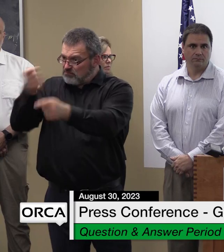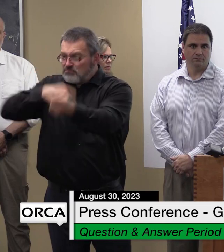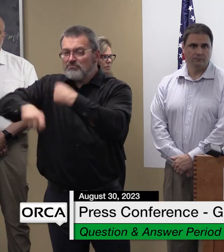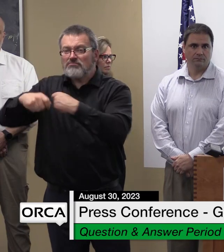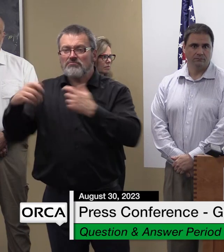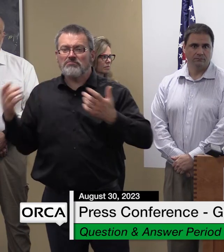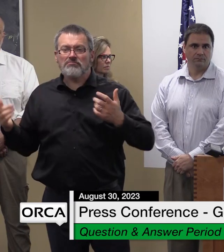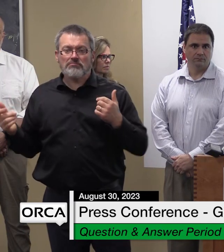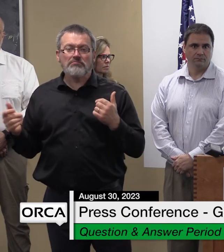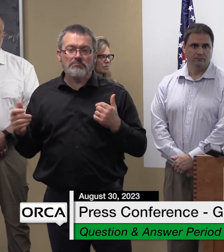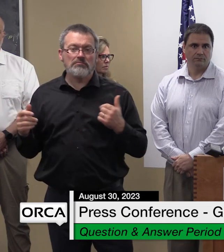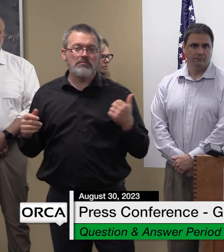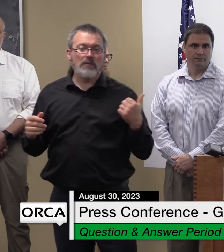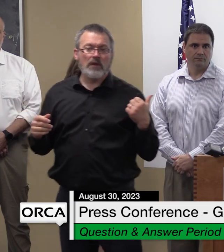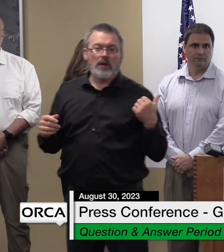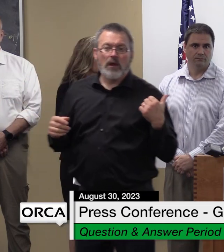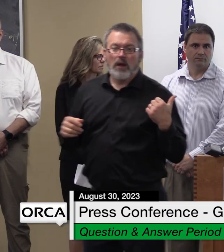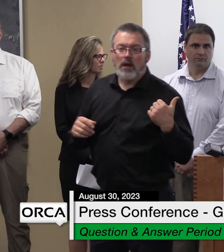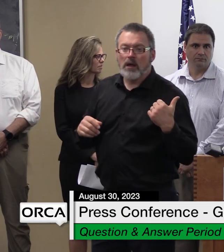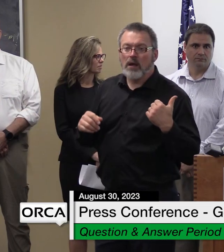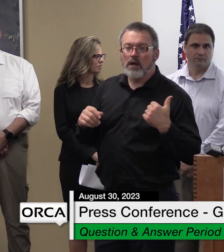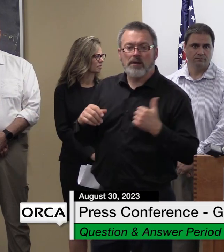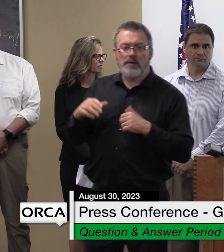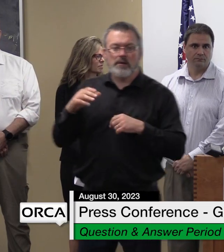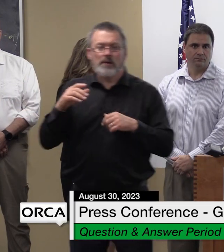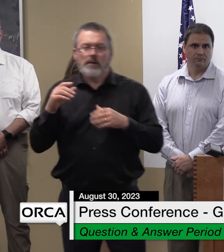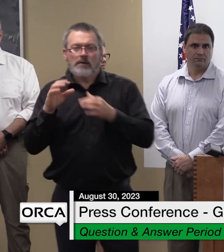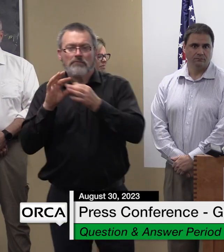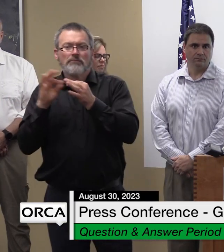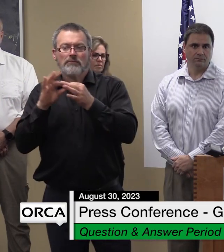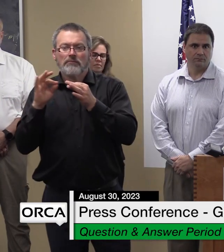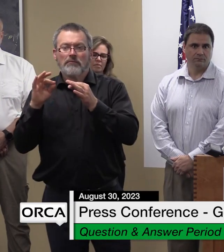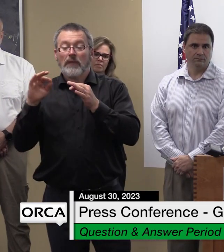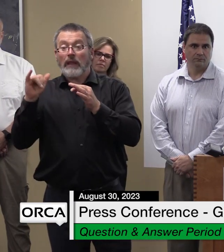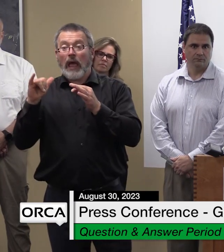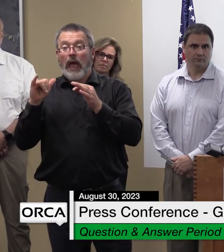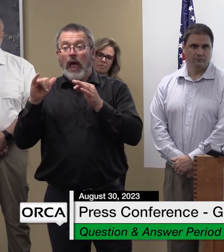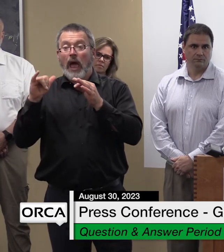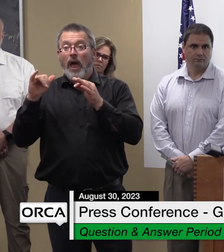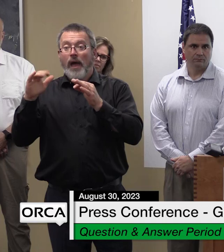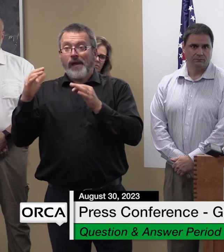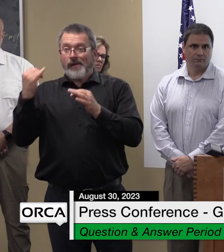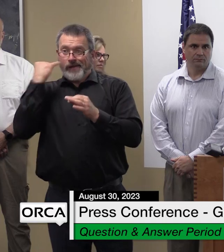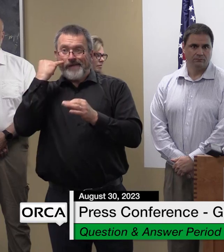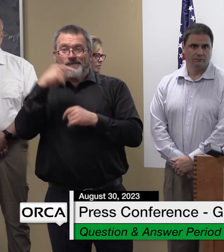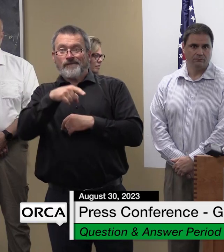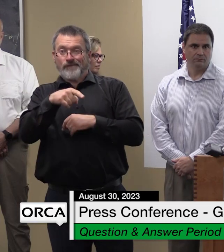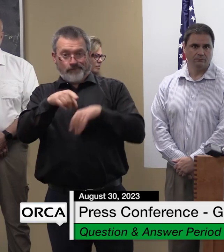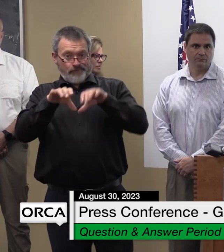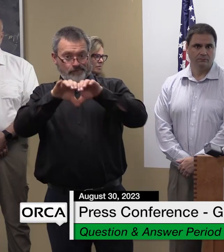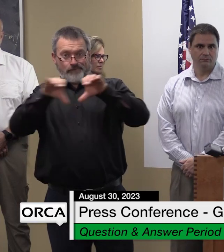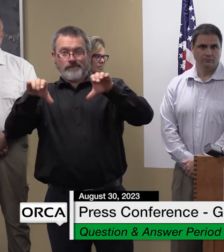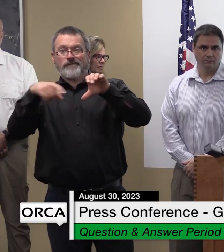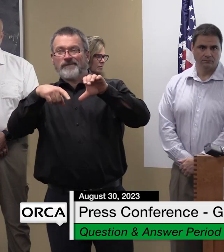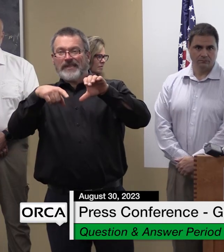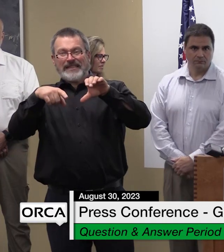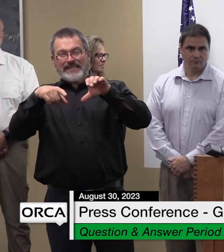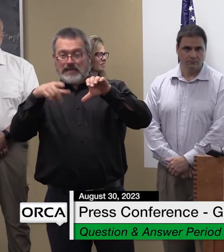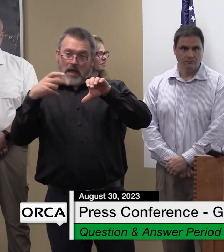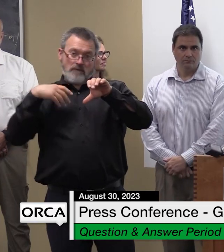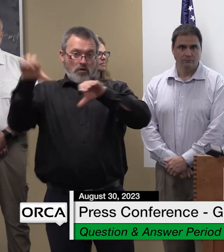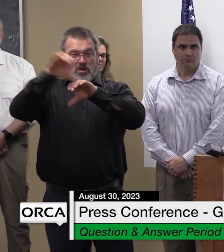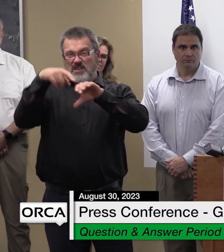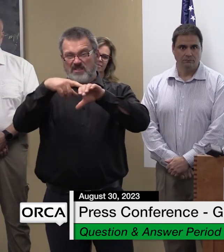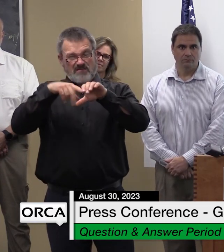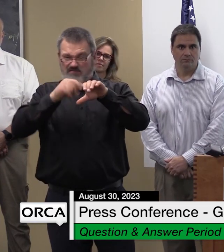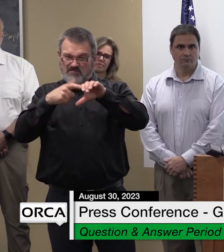And you also talked about the possibility of rehabbing an existing multifamily structure. Yes, somewhere. Sir. I